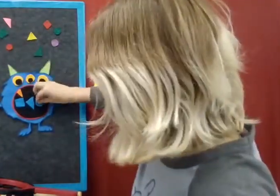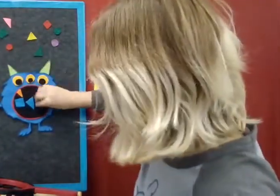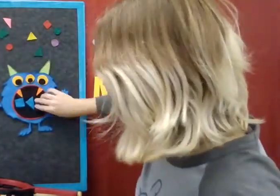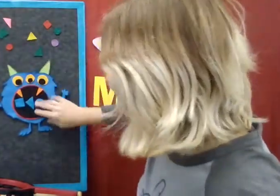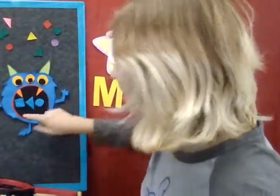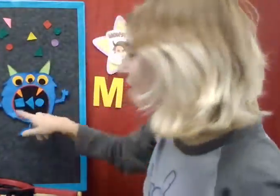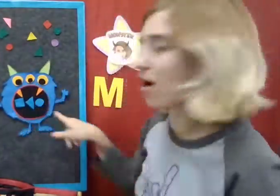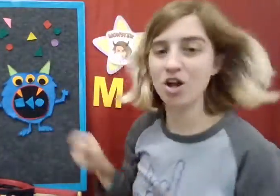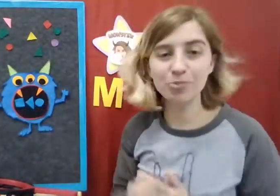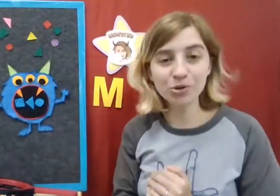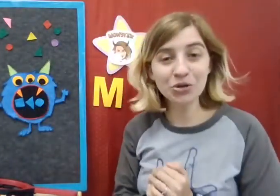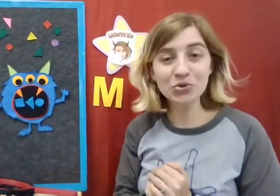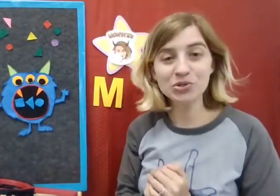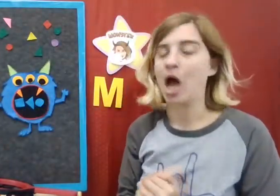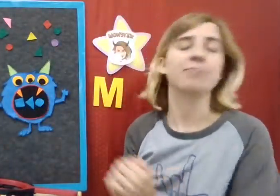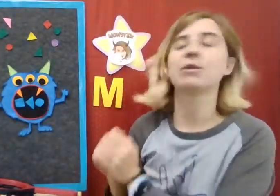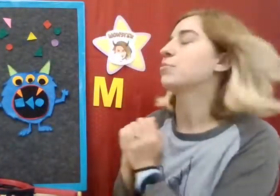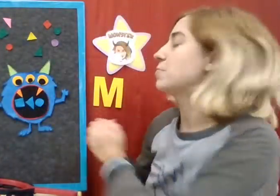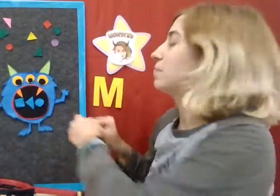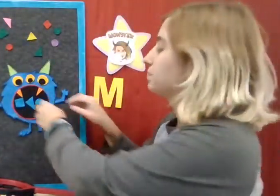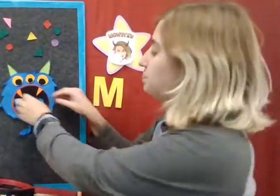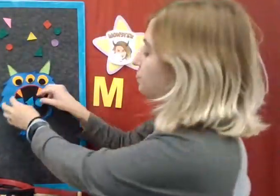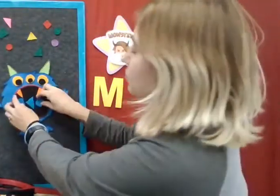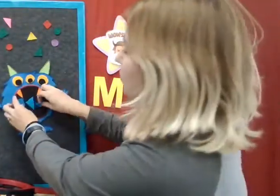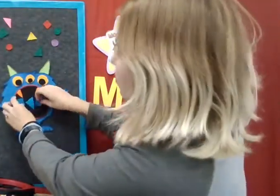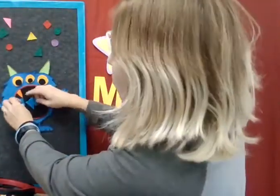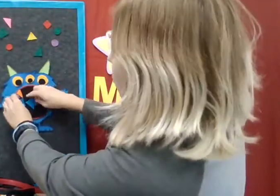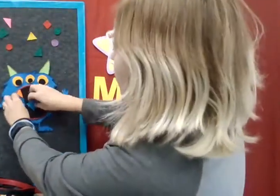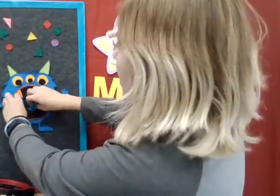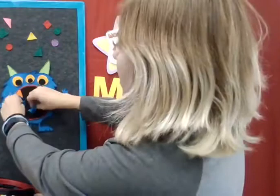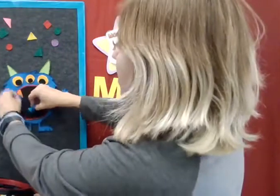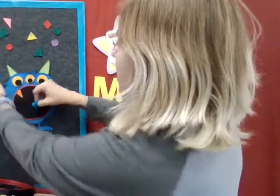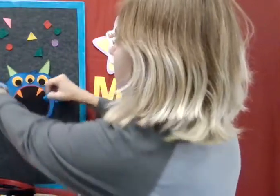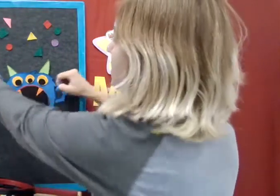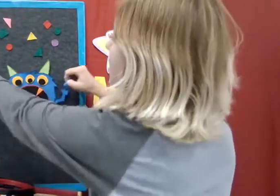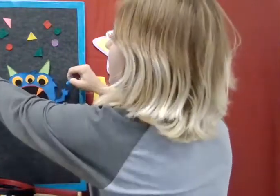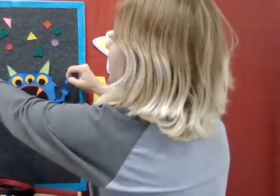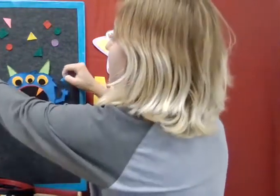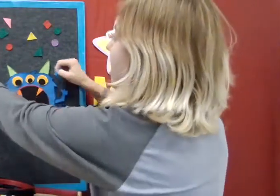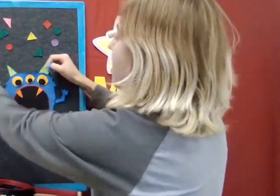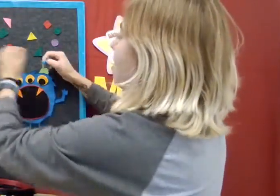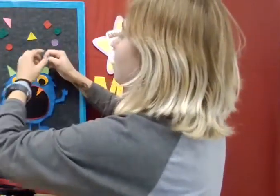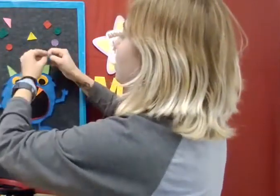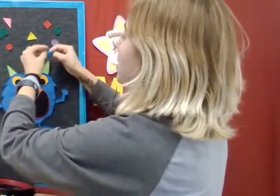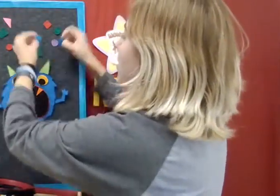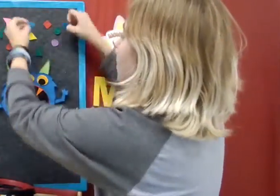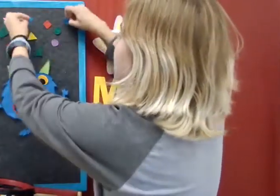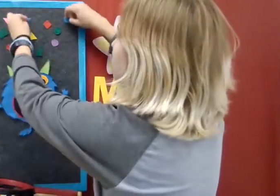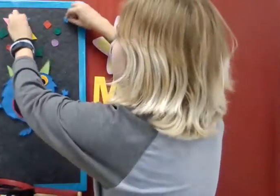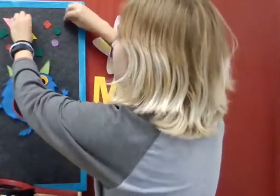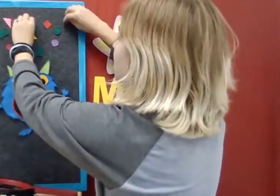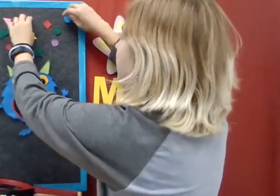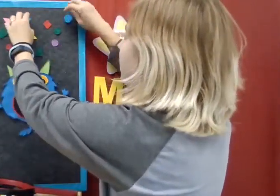We got all the blues. Yum, yum, yum, yum. Okay. Now, let's go ahead and clap our